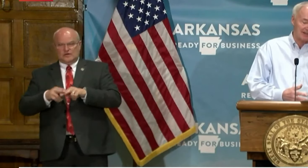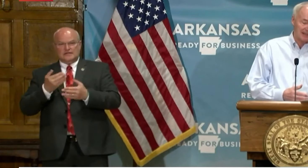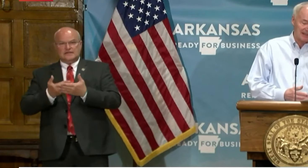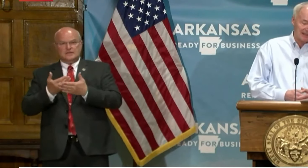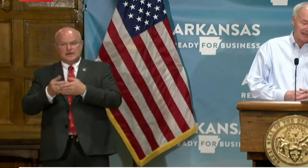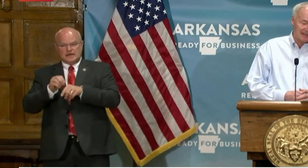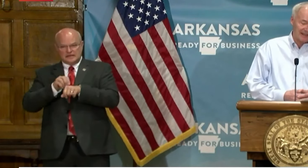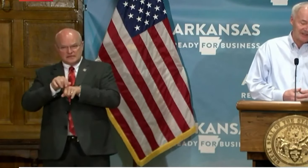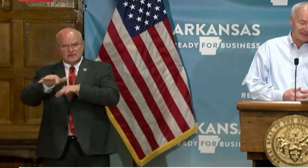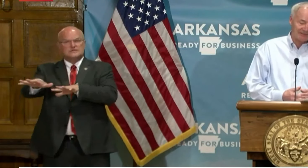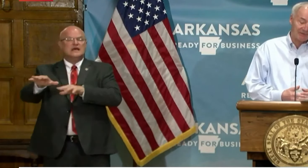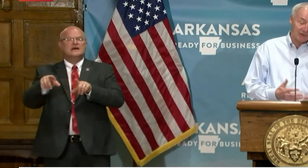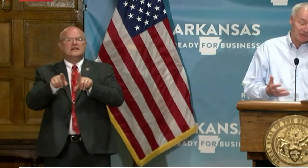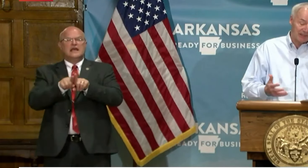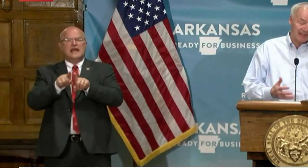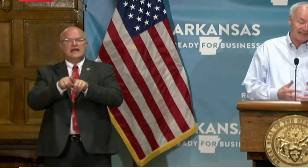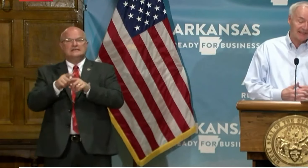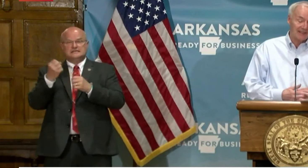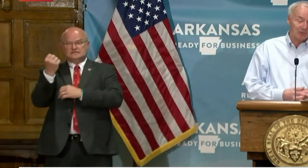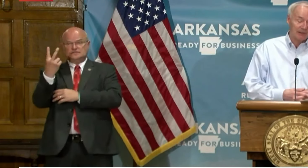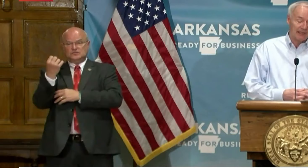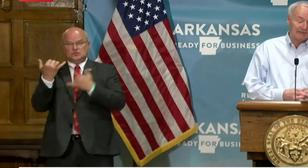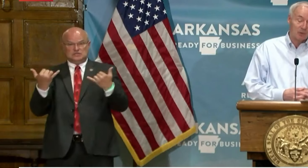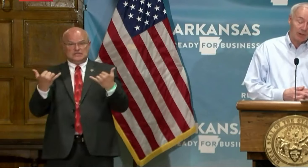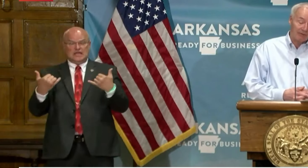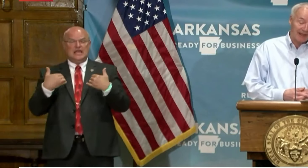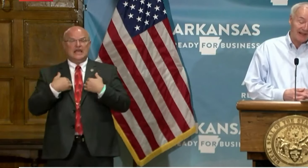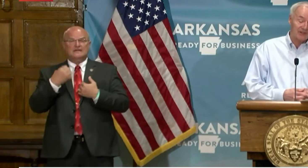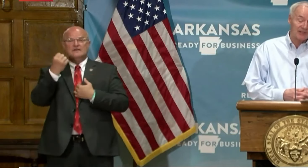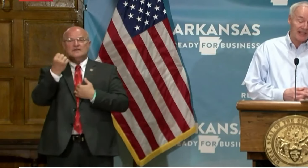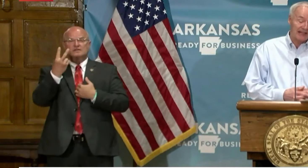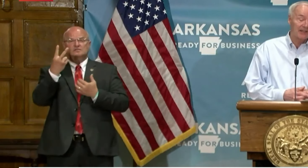flows out. As of noon today, we have